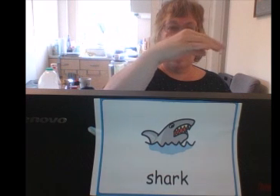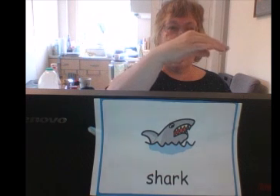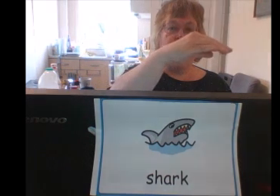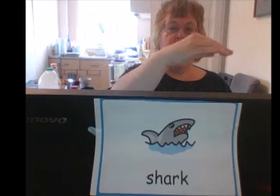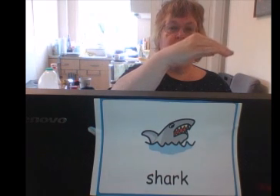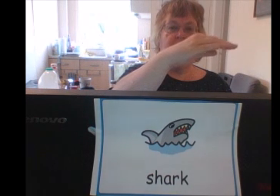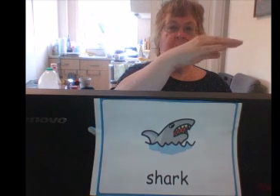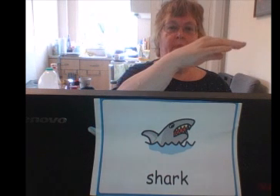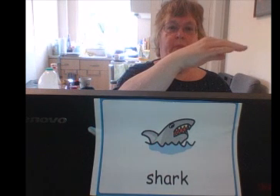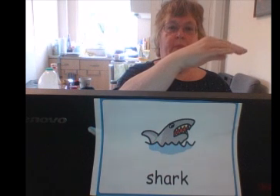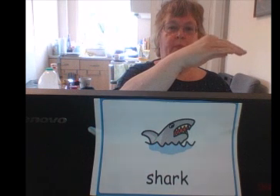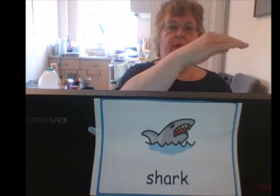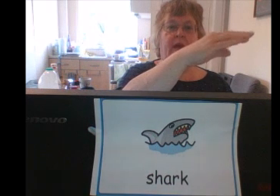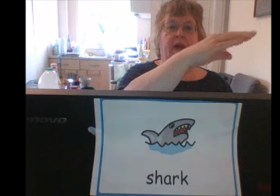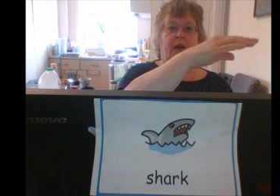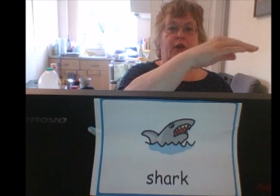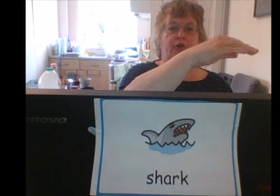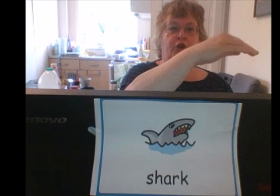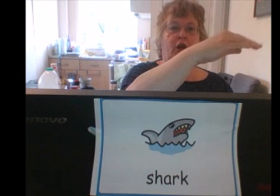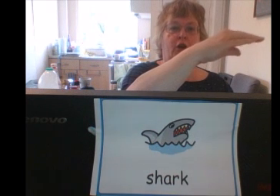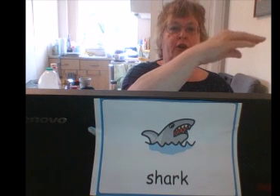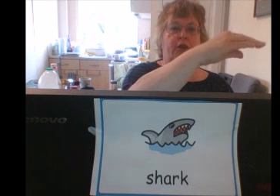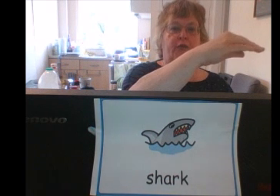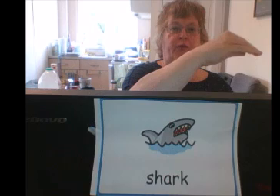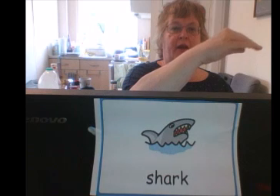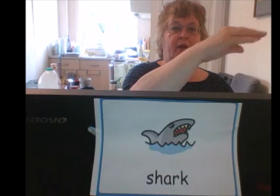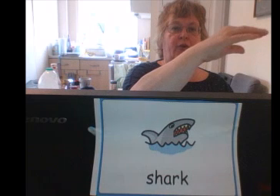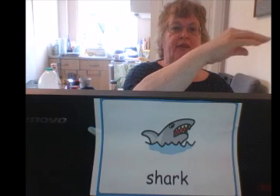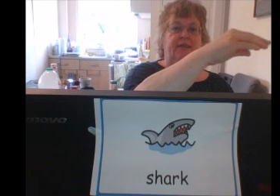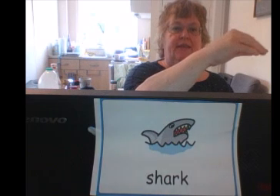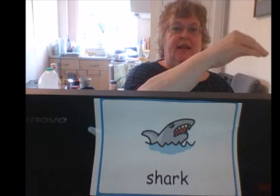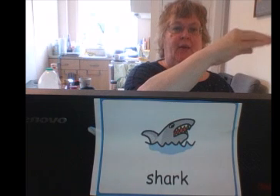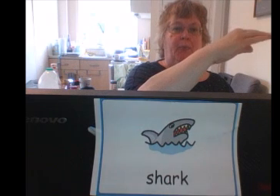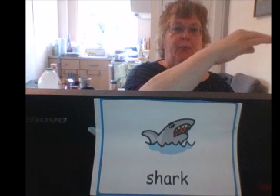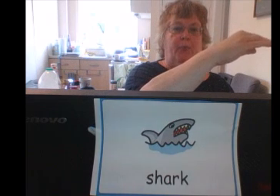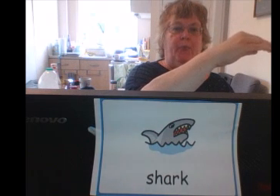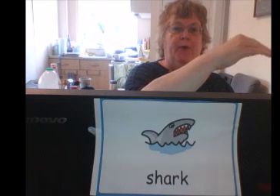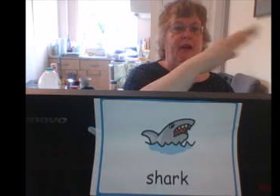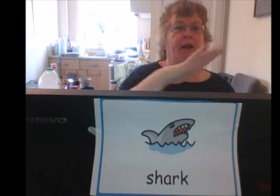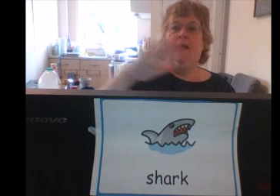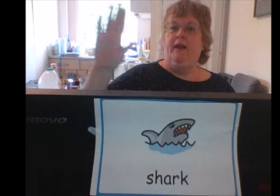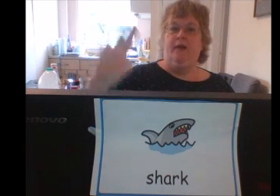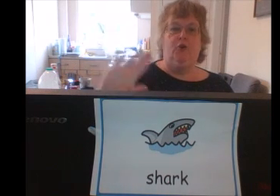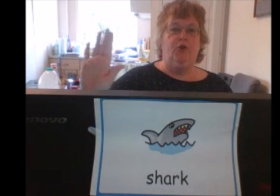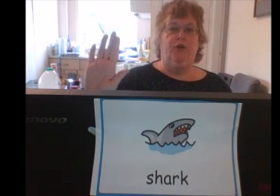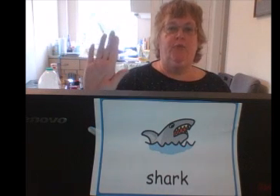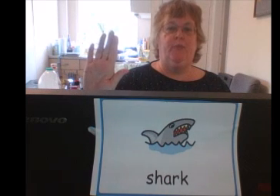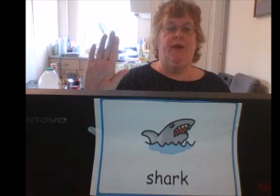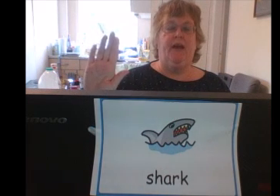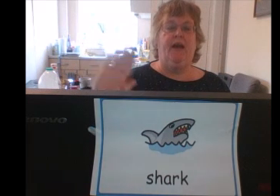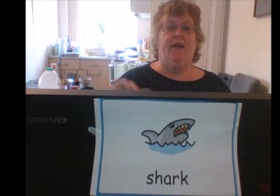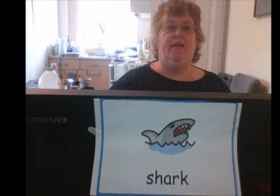very snappy. A shark is very snappy. It couldn't be